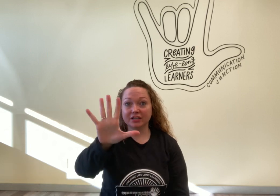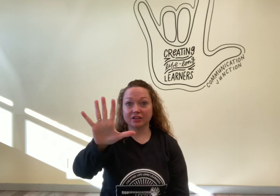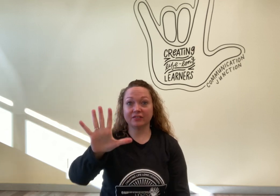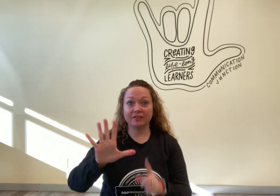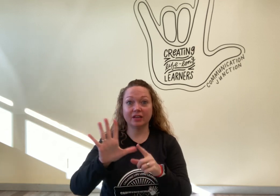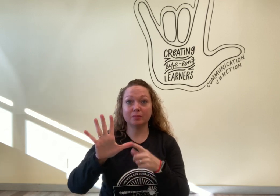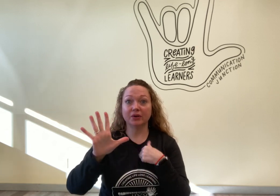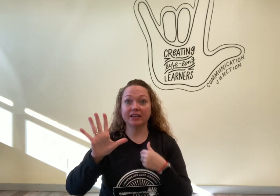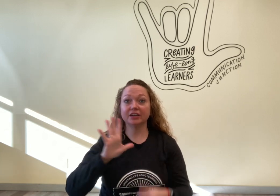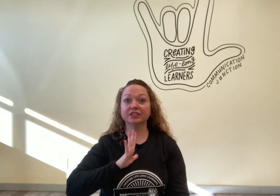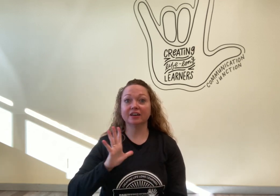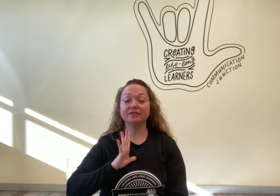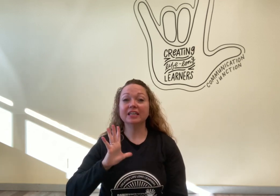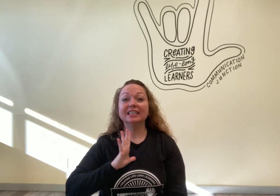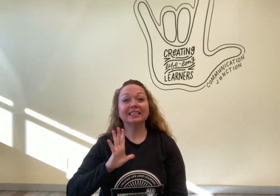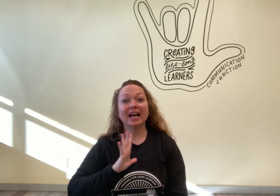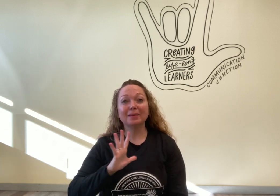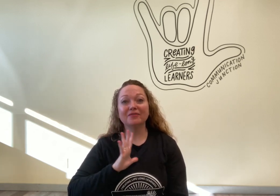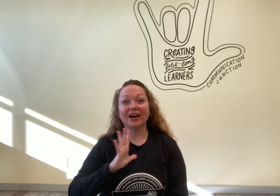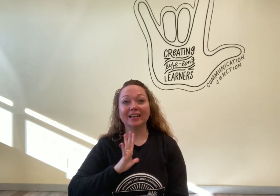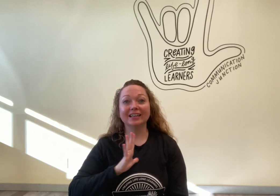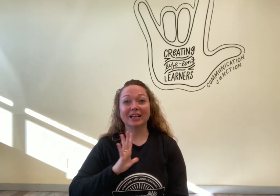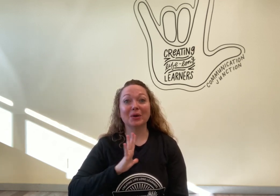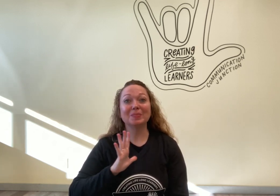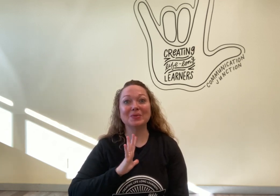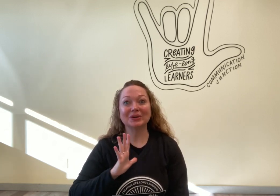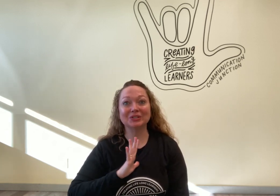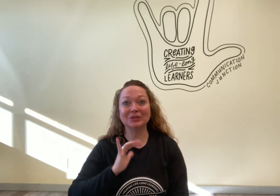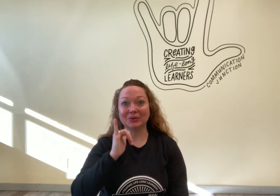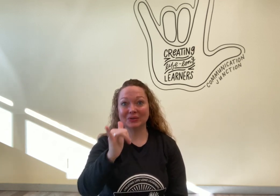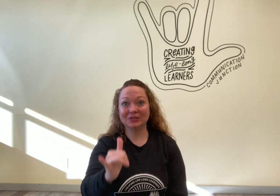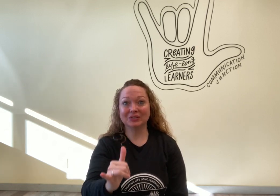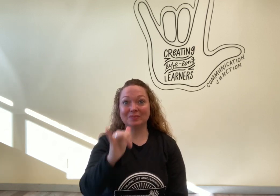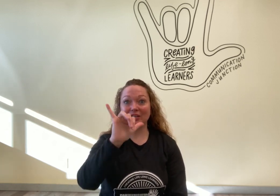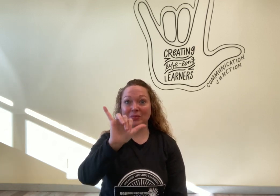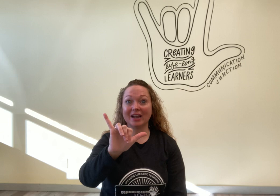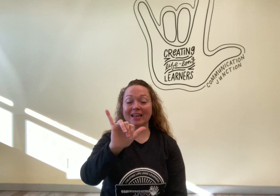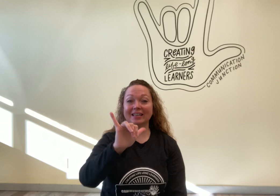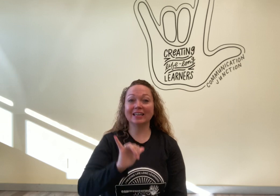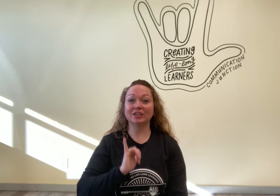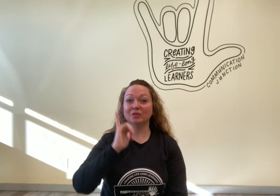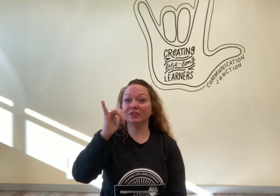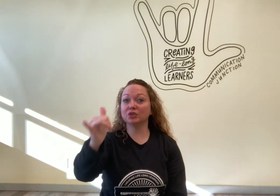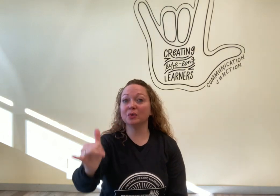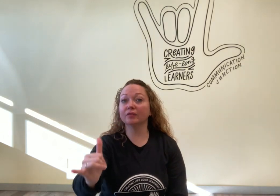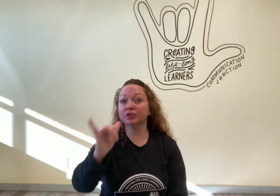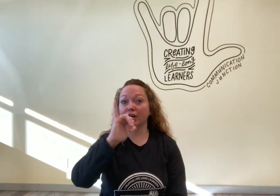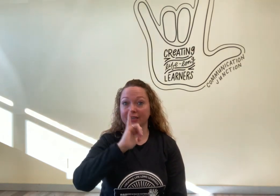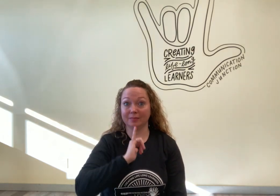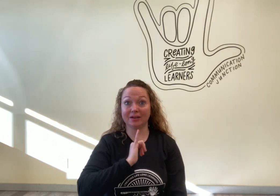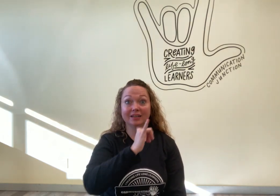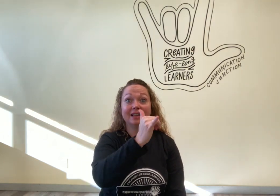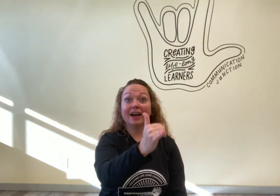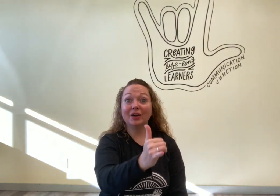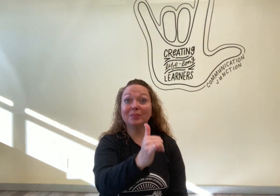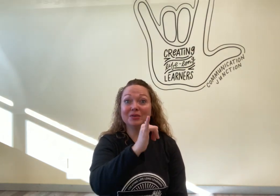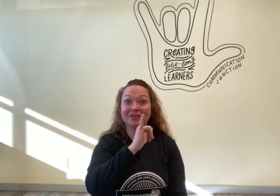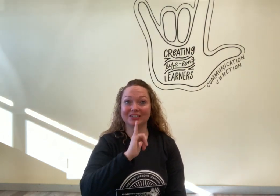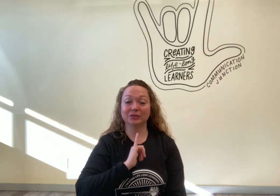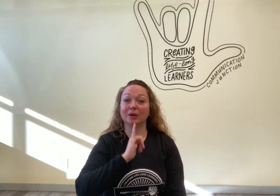5 hand and point it at yourself. Say, I'm fine, and I hope you are too. So you make your Y hand and you move it to whoever you're talking about. I hope you are too. So I'm moving it